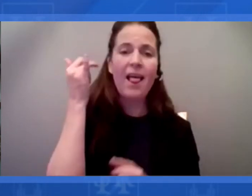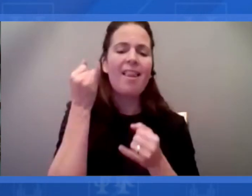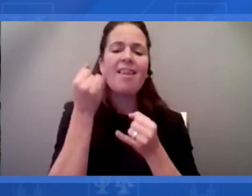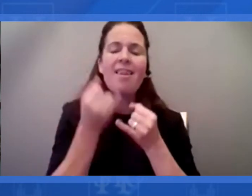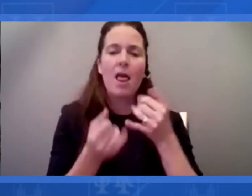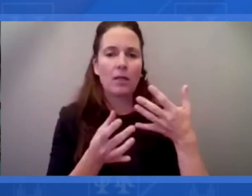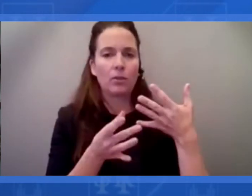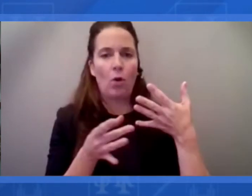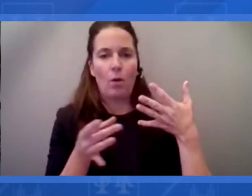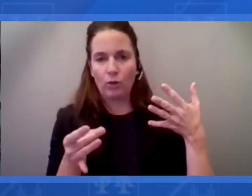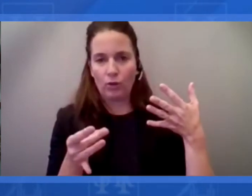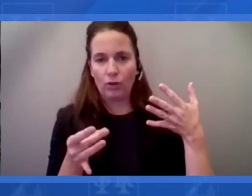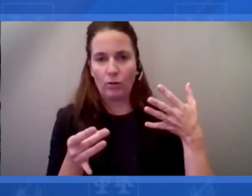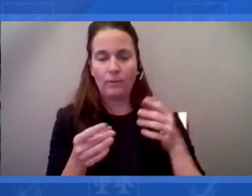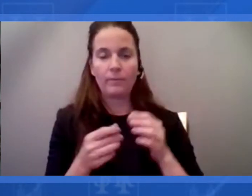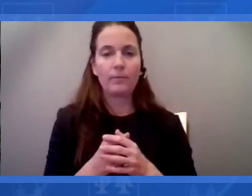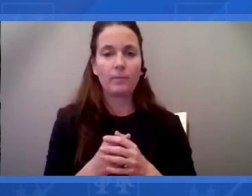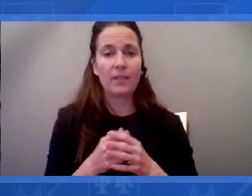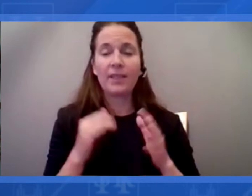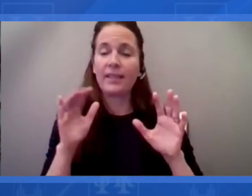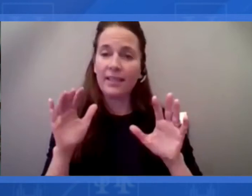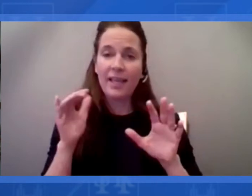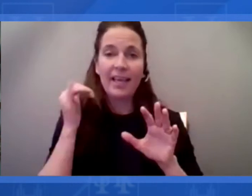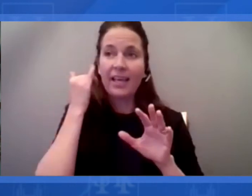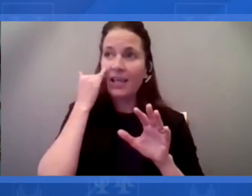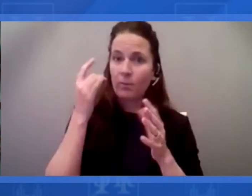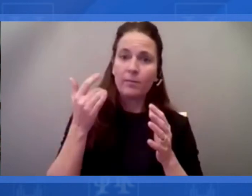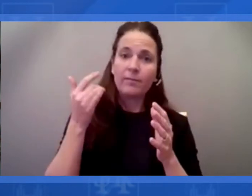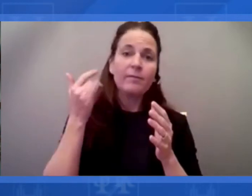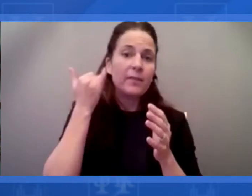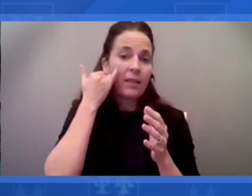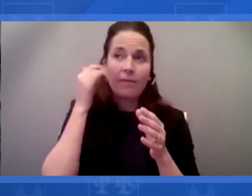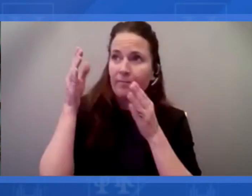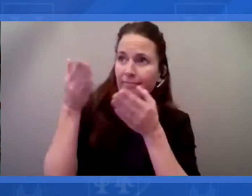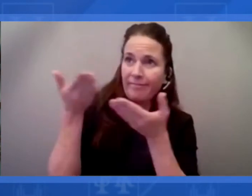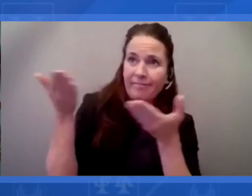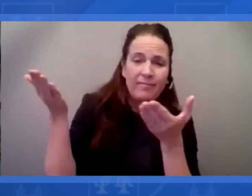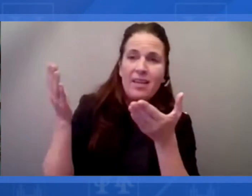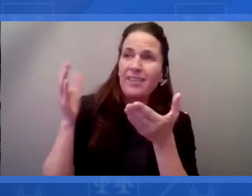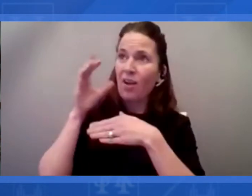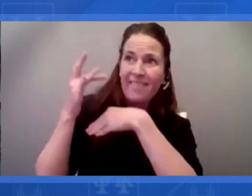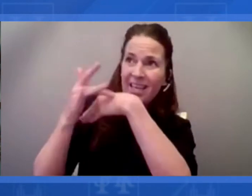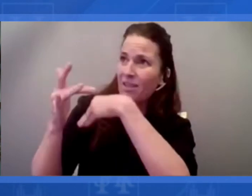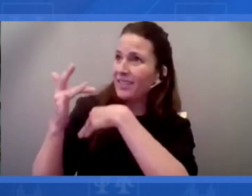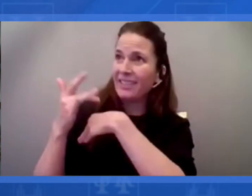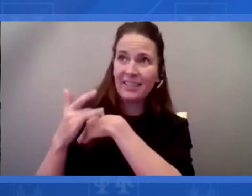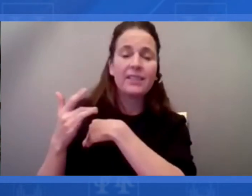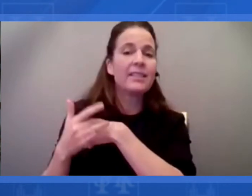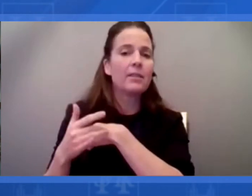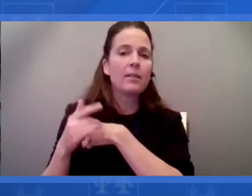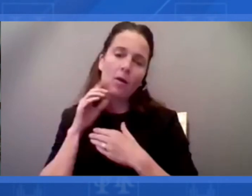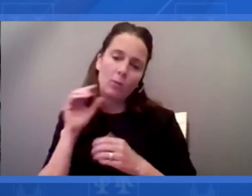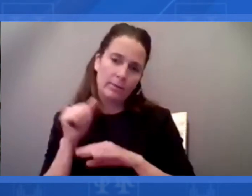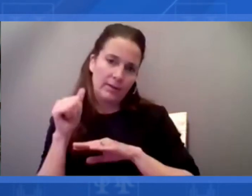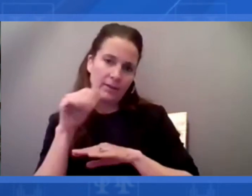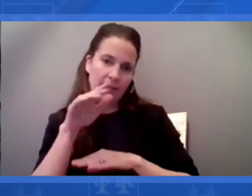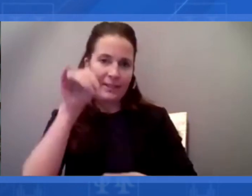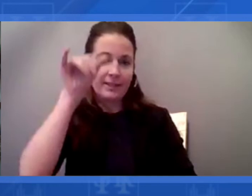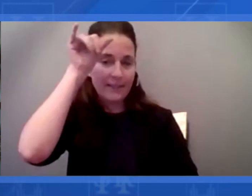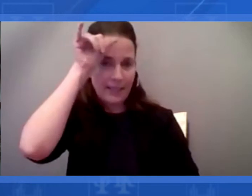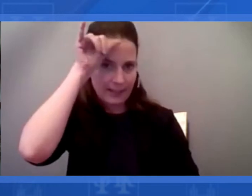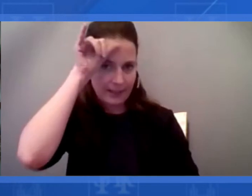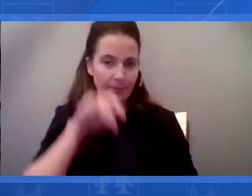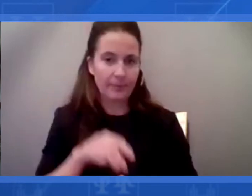the passenger with a ride on time for their destination. Now, if the ride is not satisfactory,